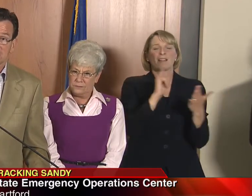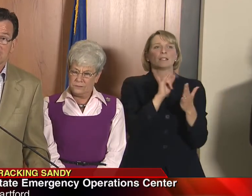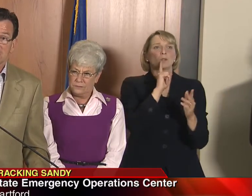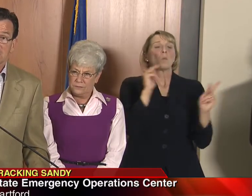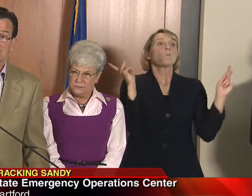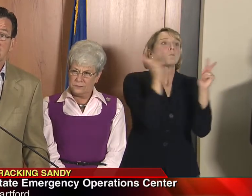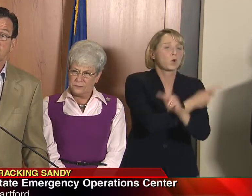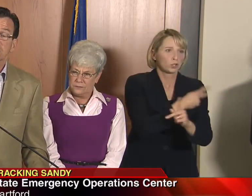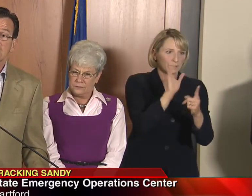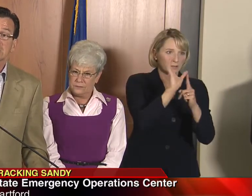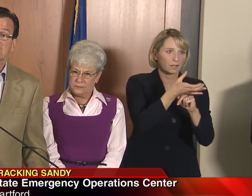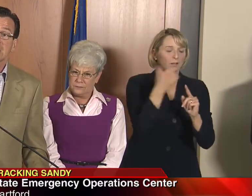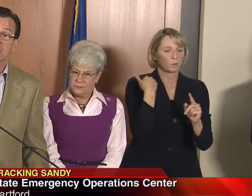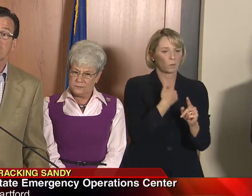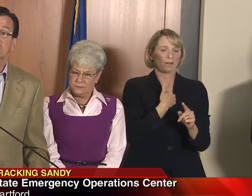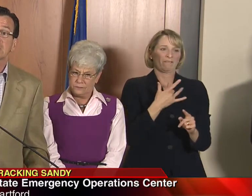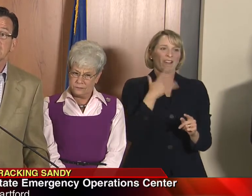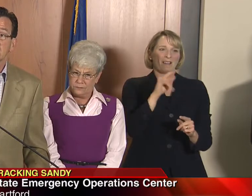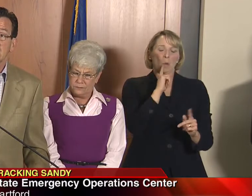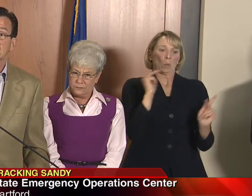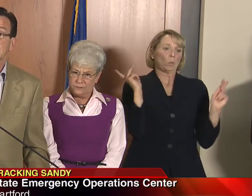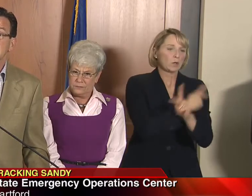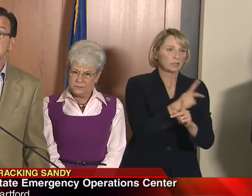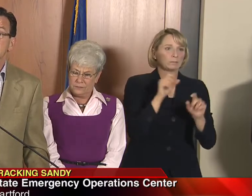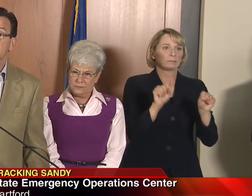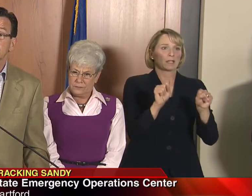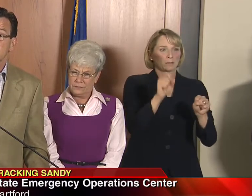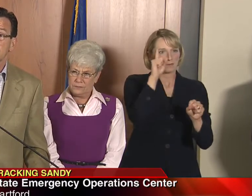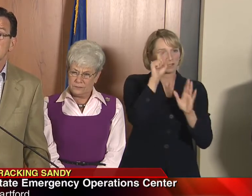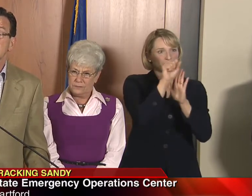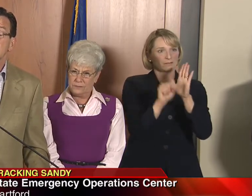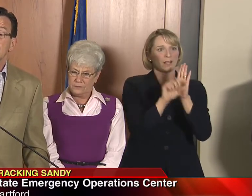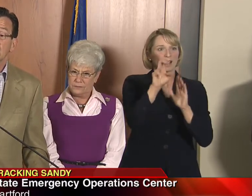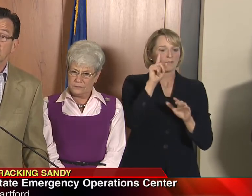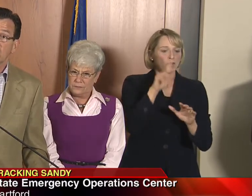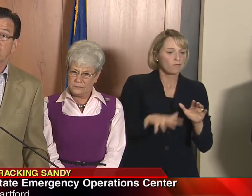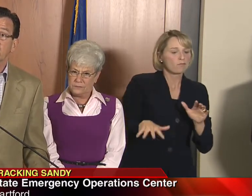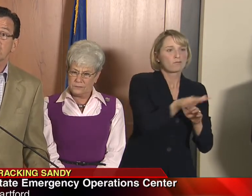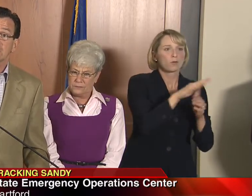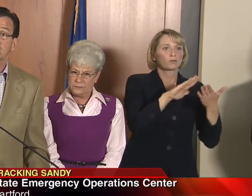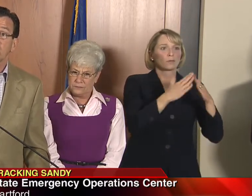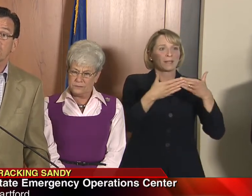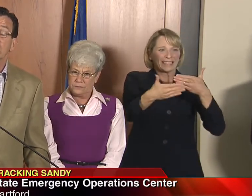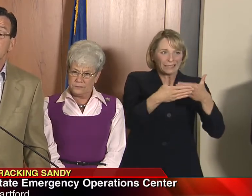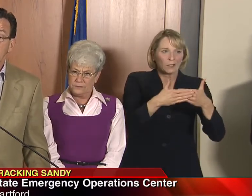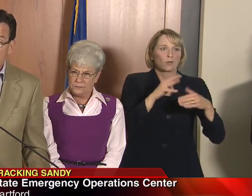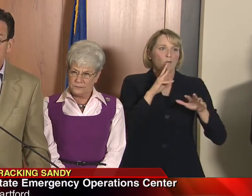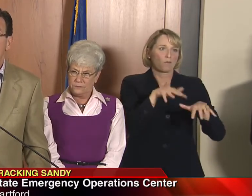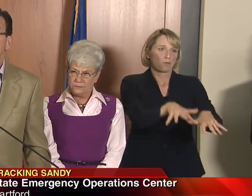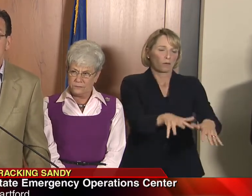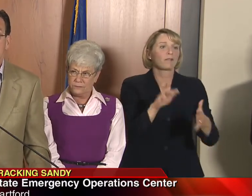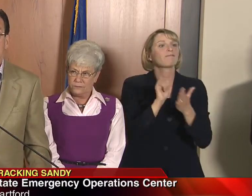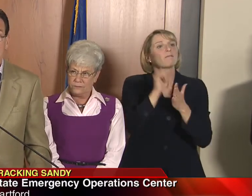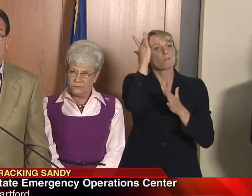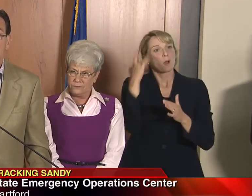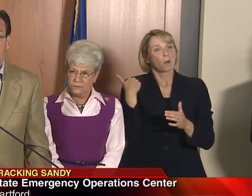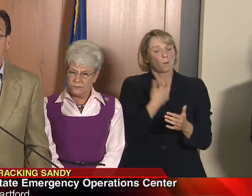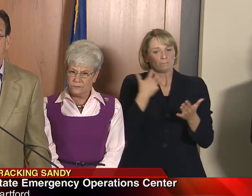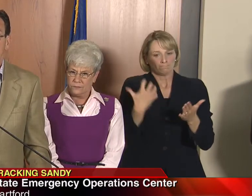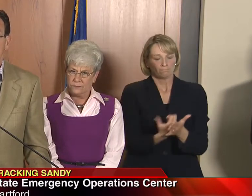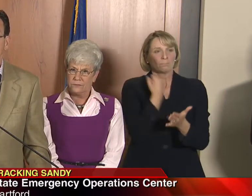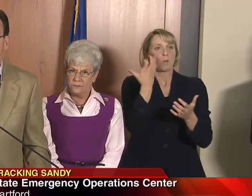scenario, is a worst-case scenario for the state of Connecticut, at least those communities along or near the water. That's why we're using the